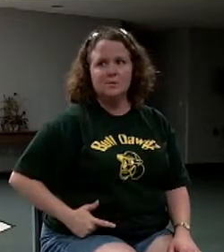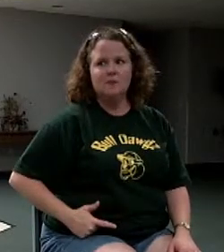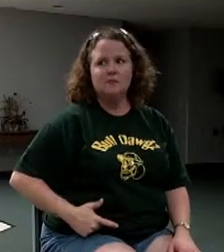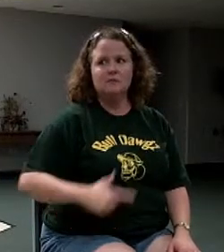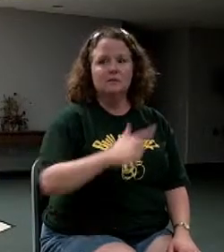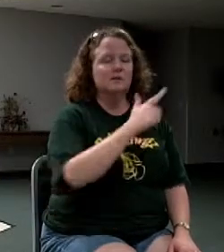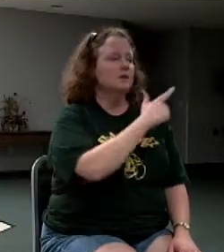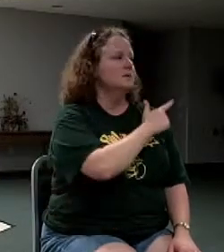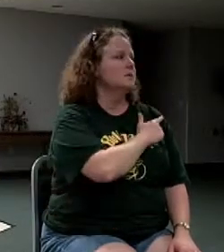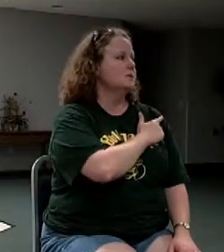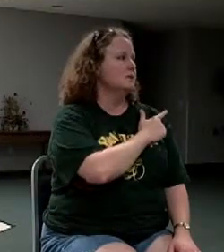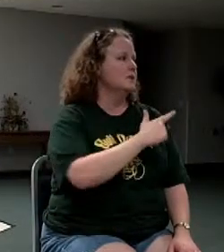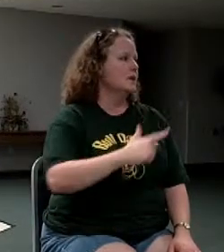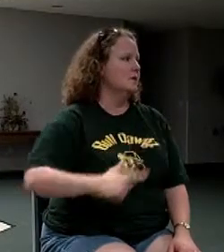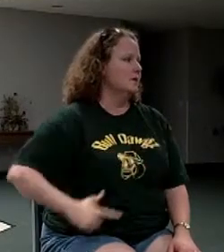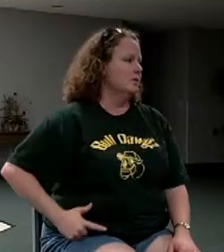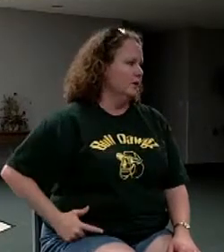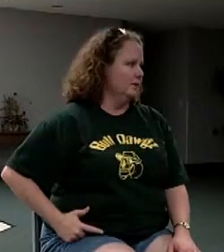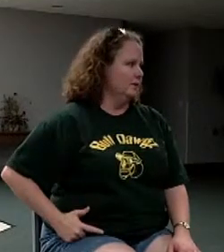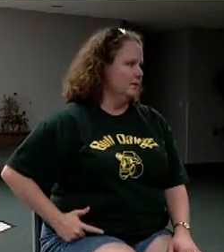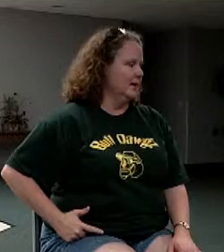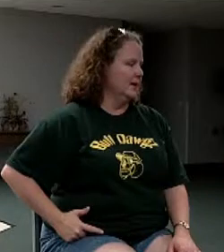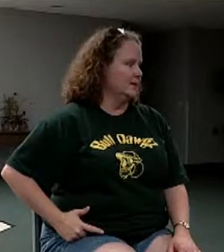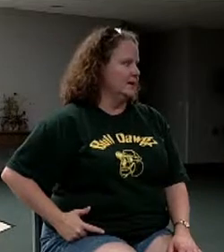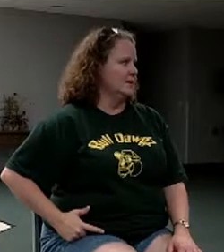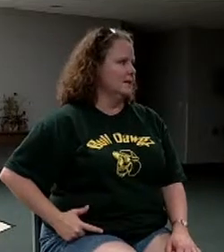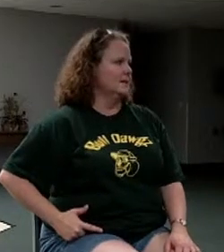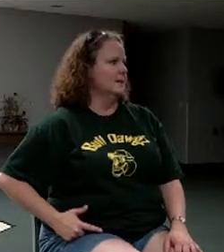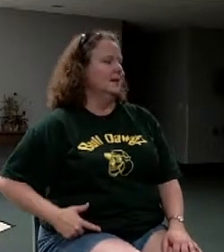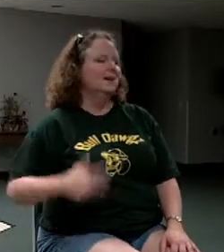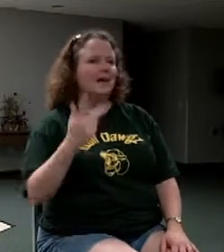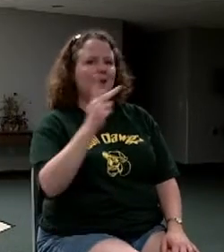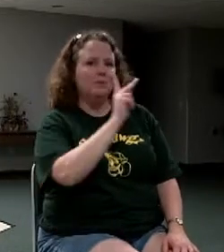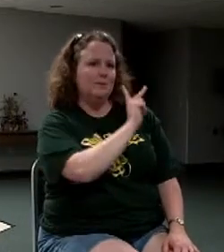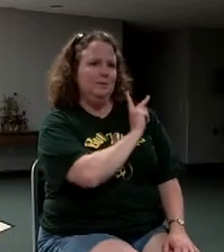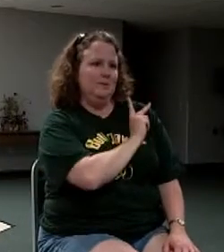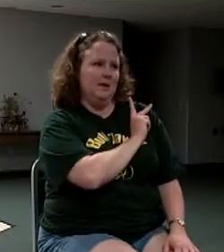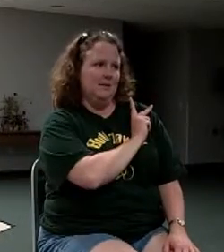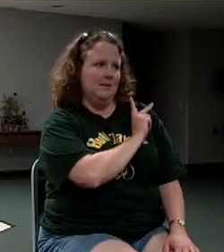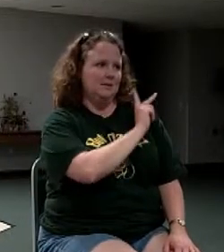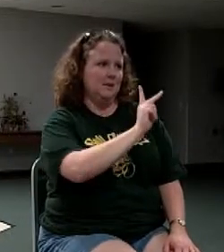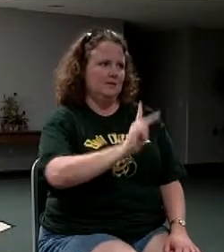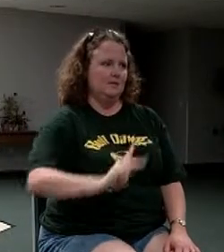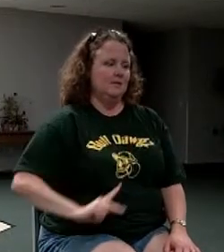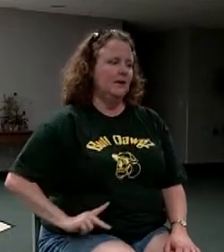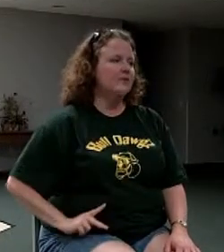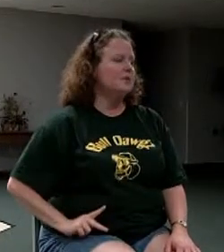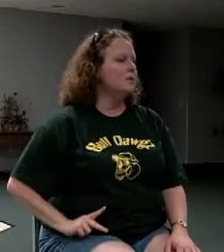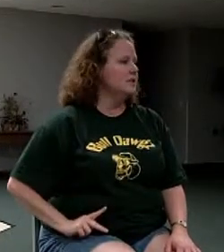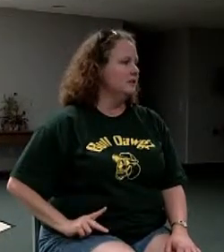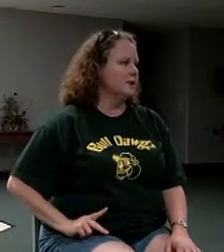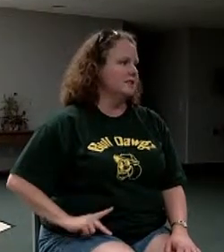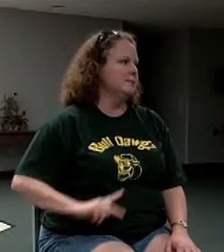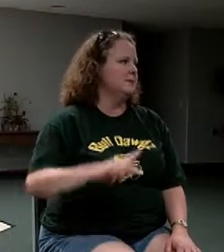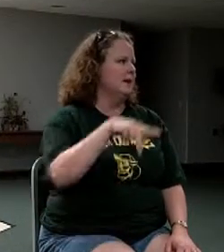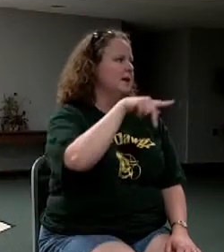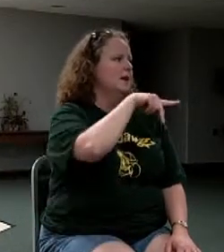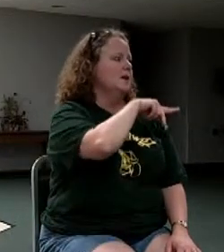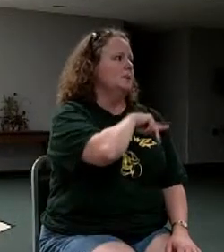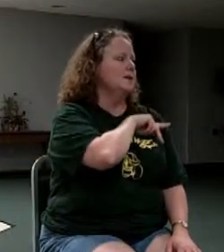well. So when we talk about Lord, Probably use like T this. instead K of... would be up this way. There is no difference between prince